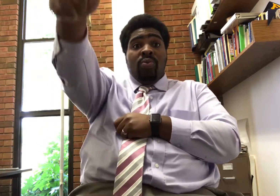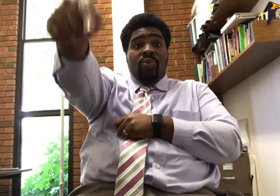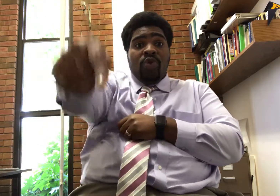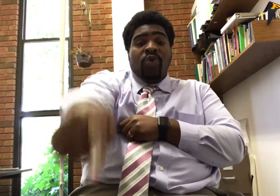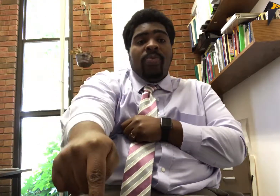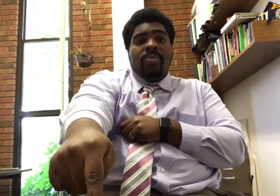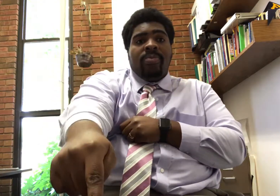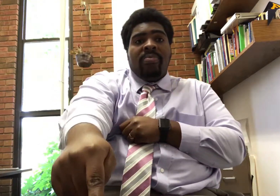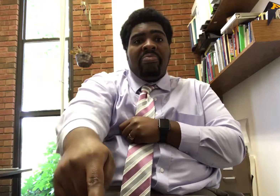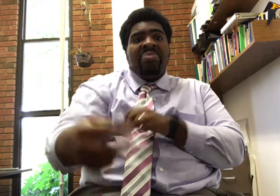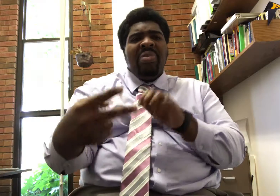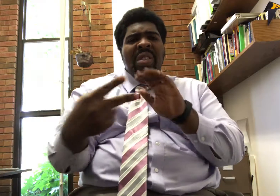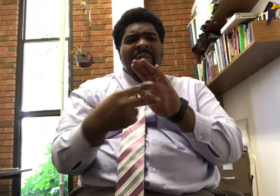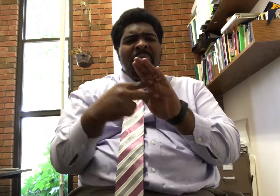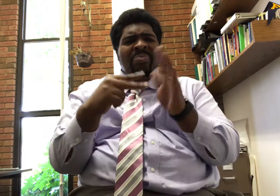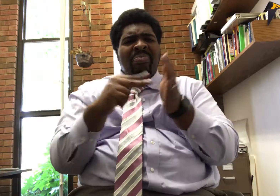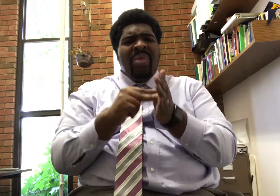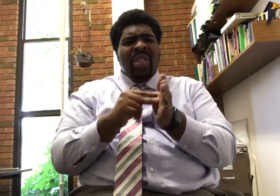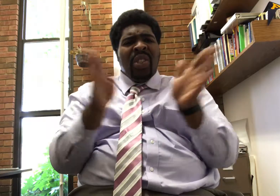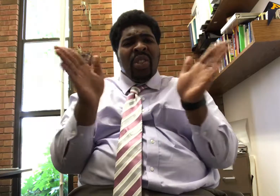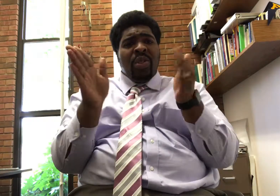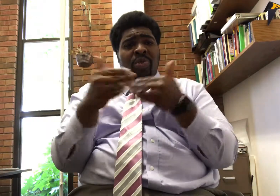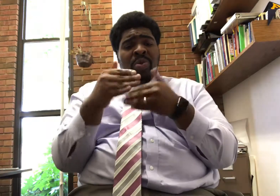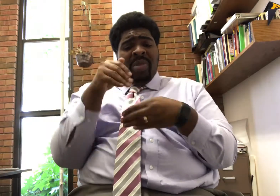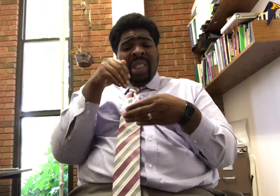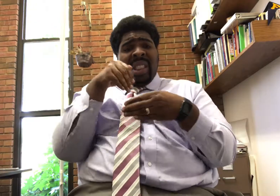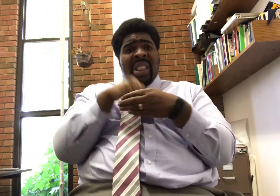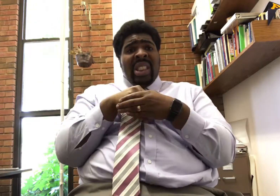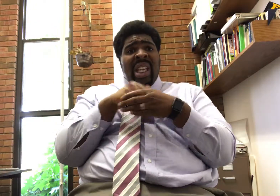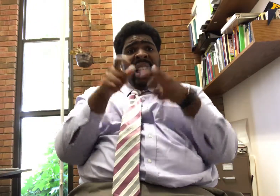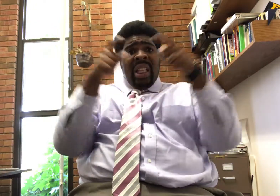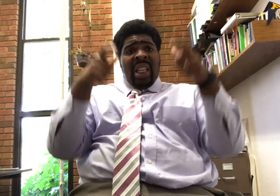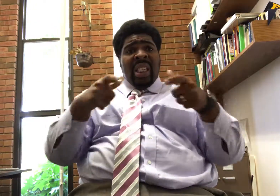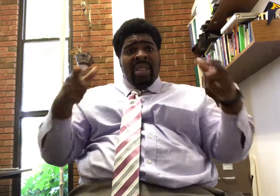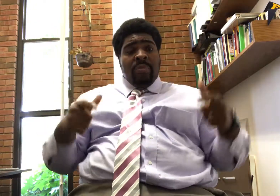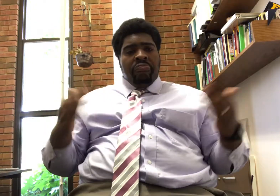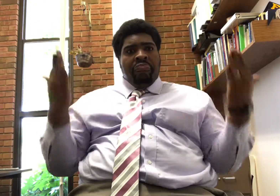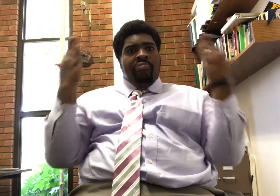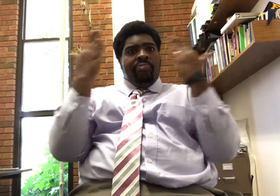The castle is 8 stories tall, and the entire interior,